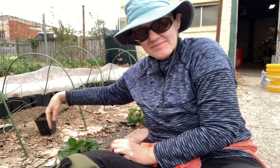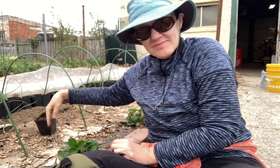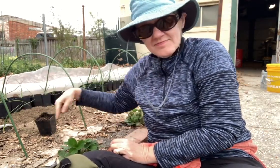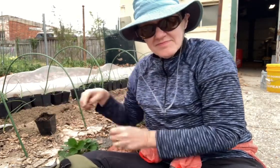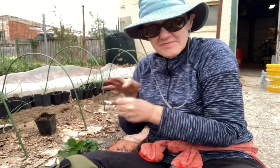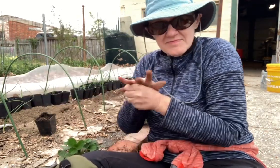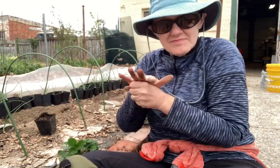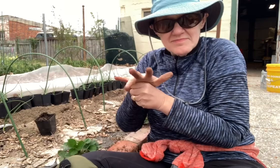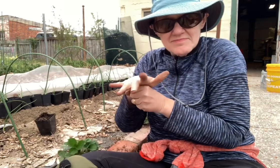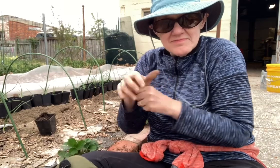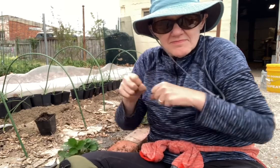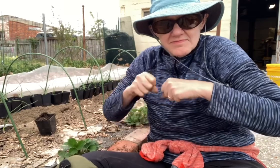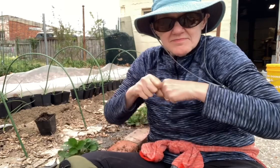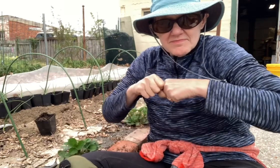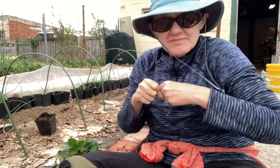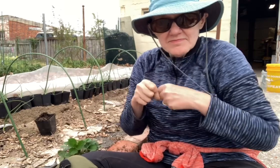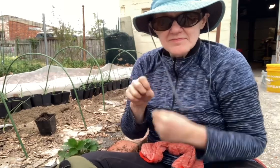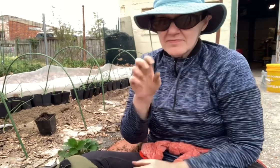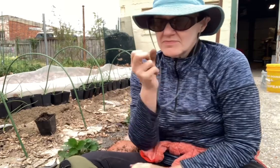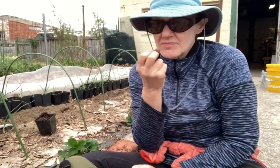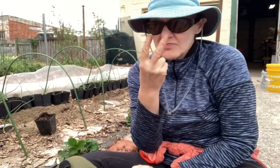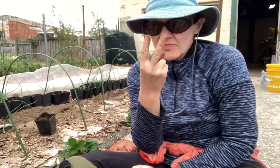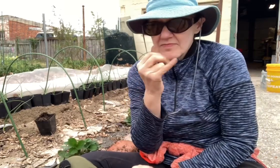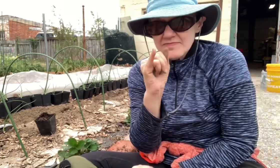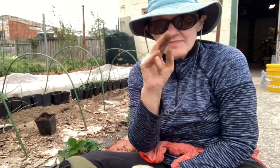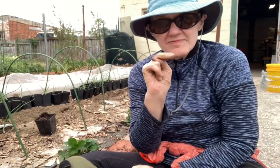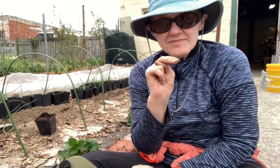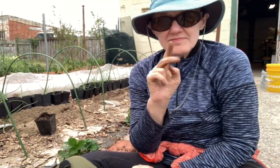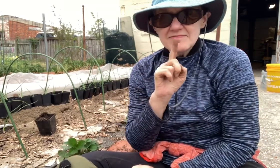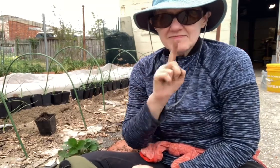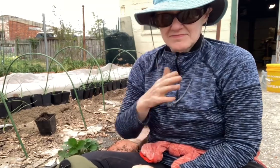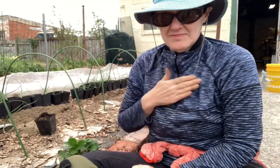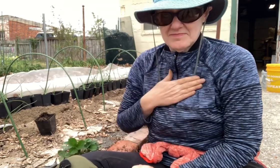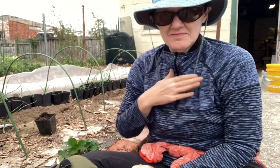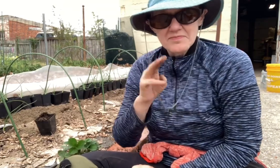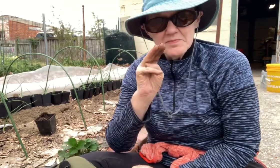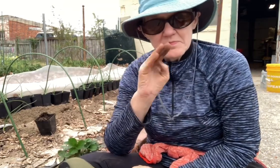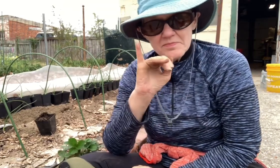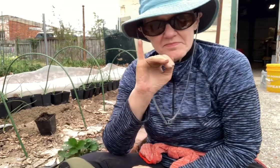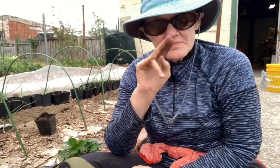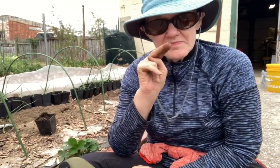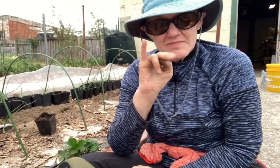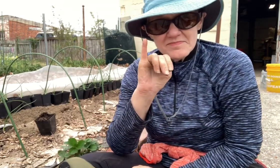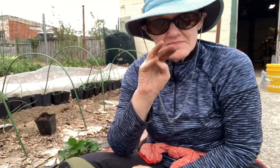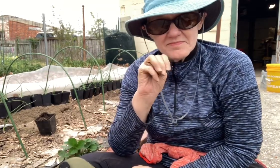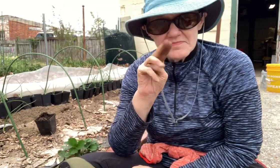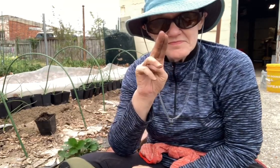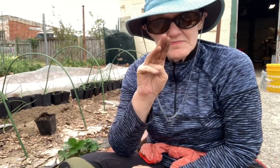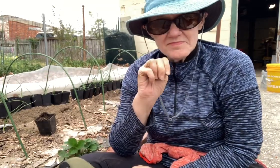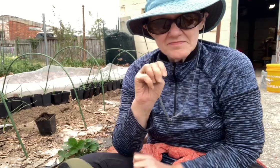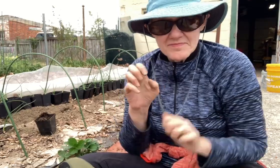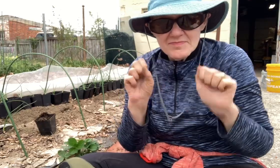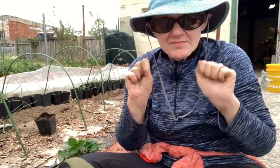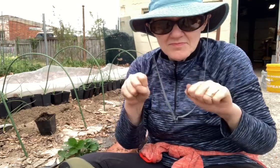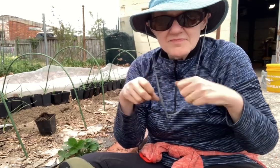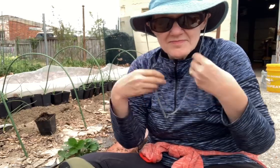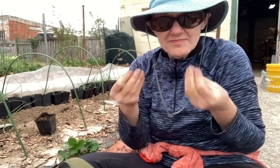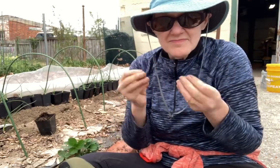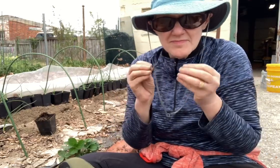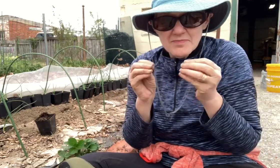onions. That's going to give them room. And 12 inches is pretty much my minimum that I would give them. You can give them more